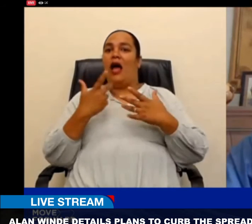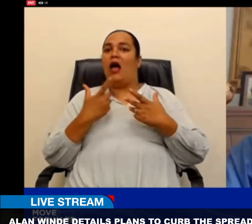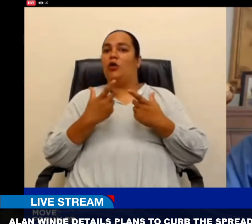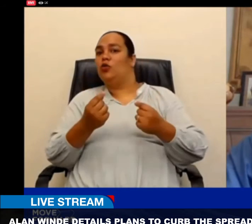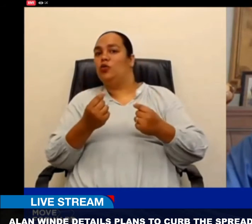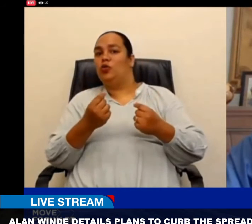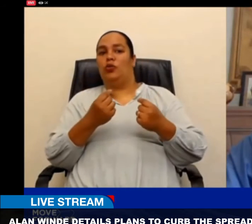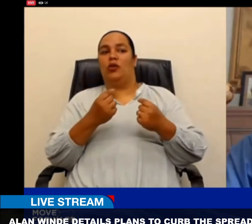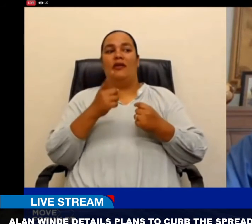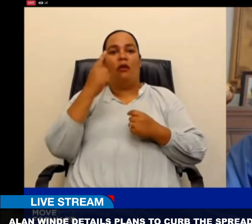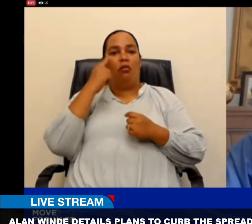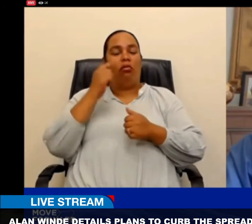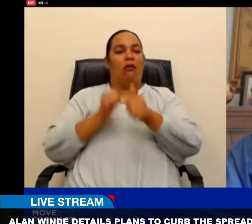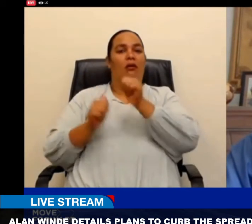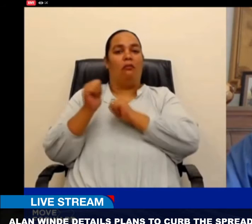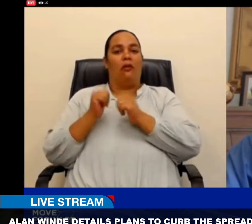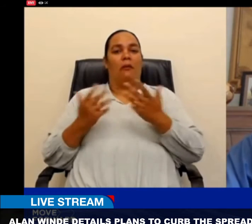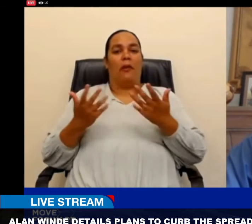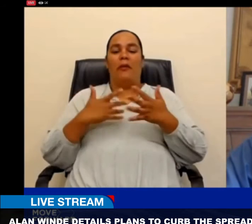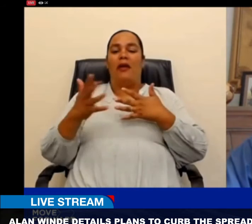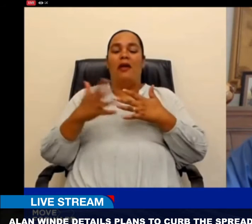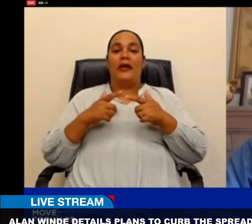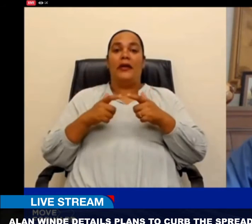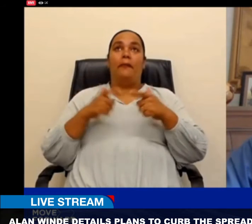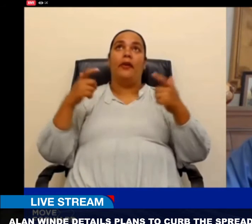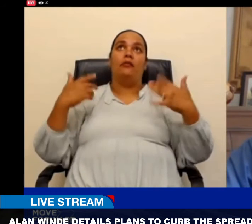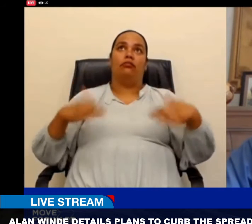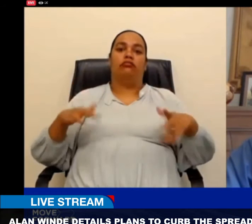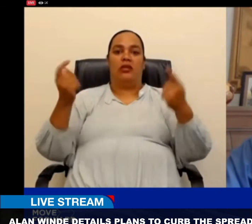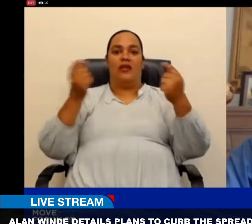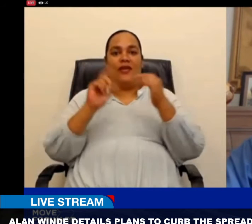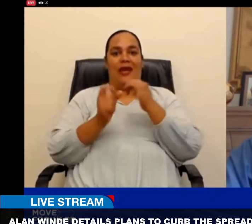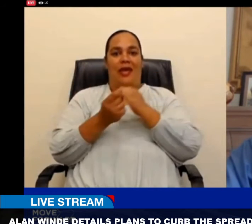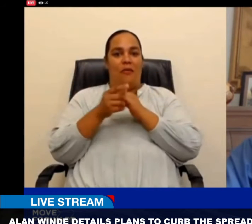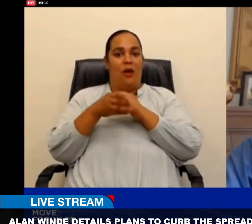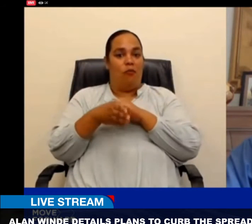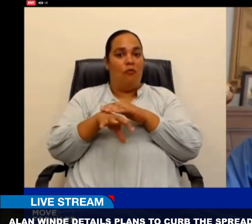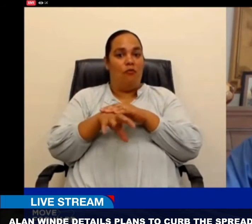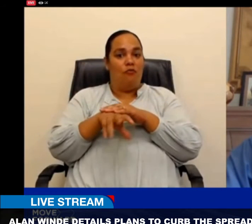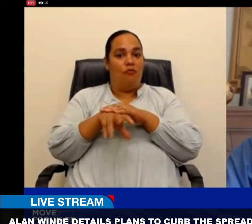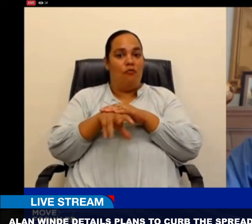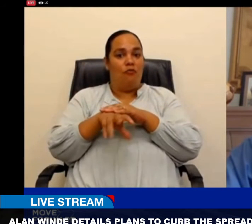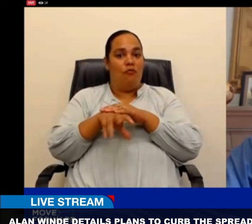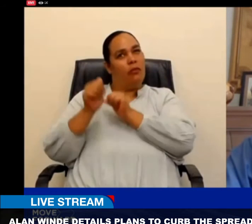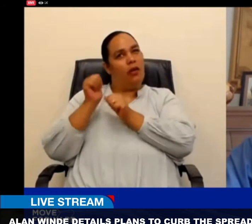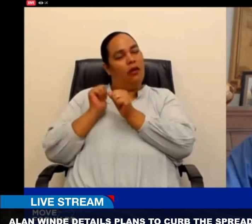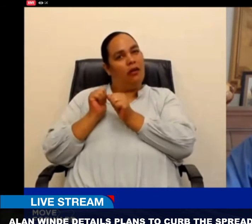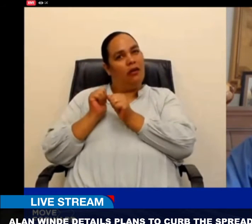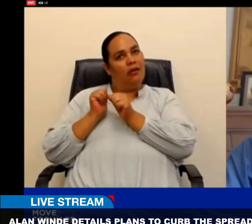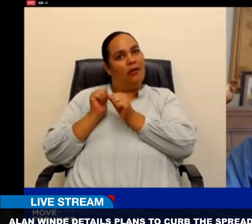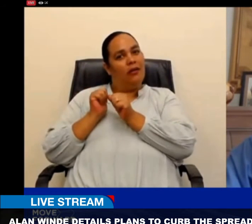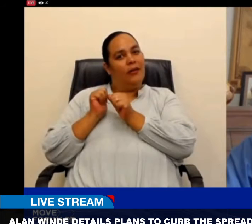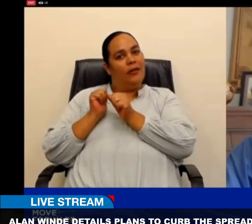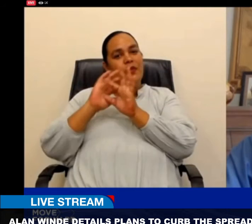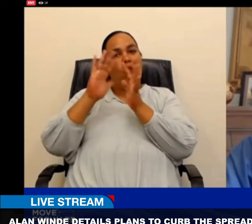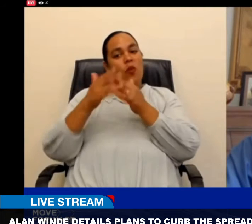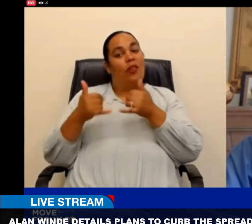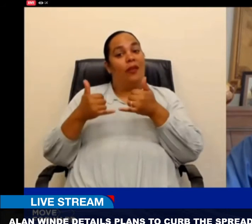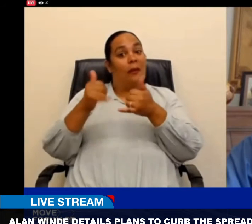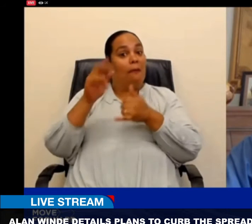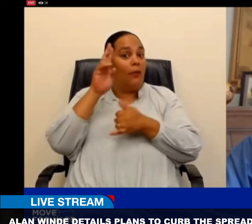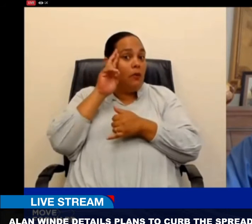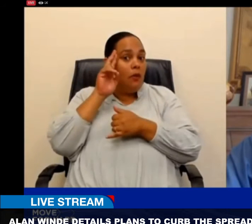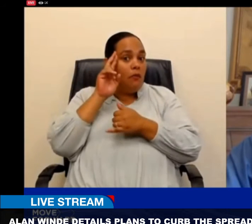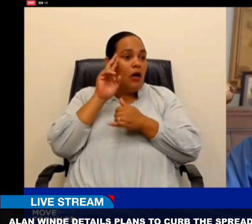think back to any major event that's taken place in our province, if you think back to the World Cup and how